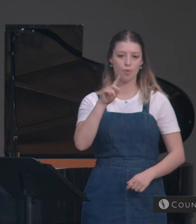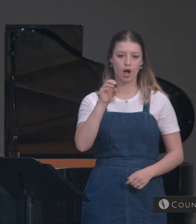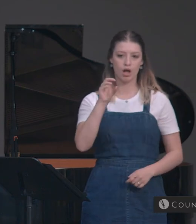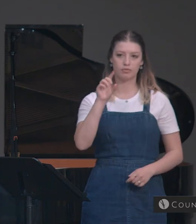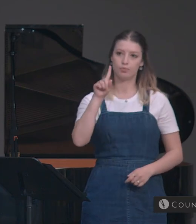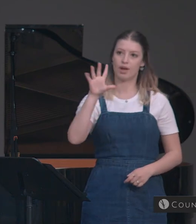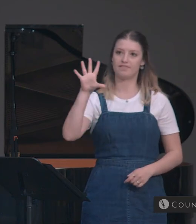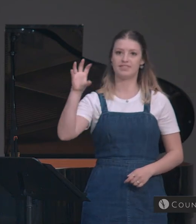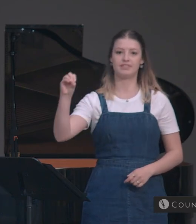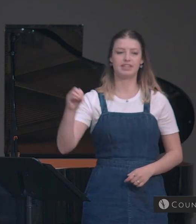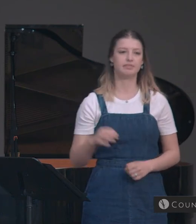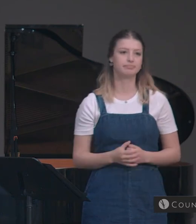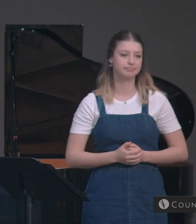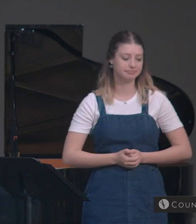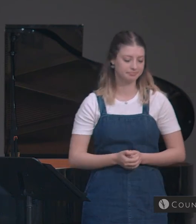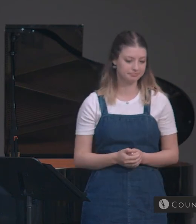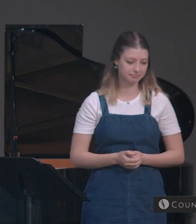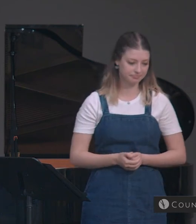Psalm 150.